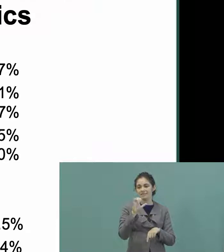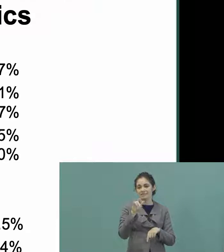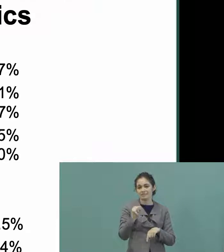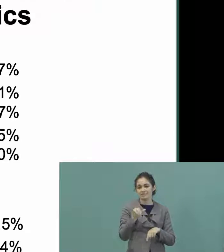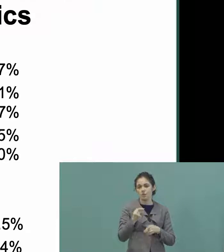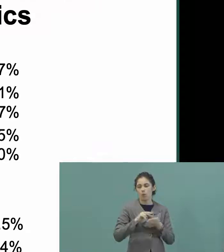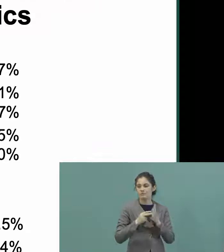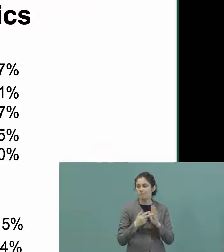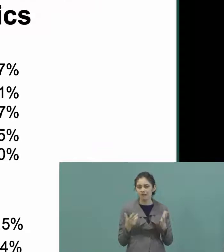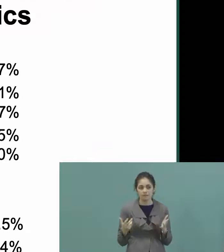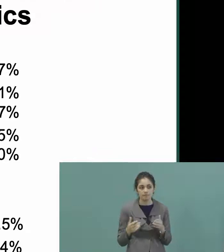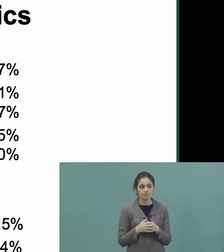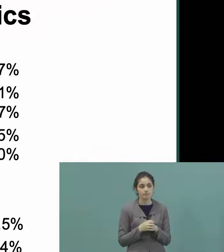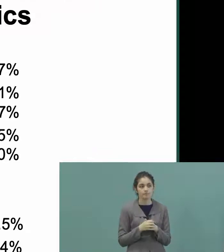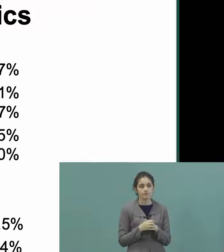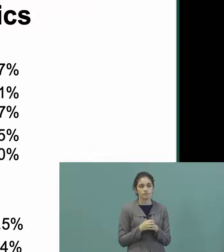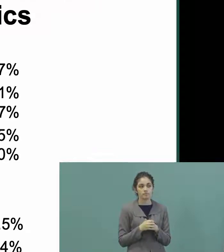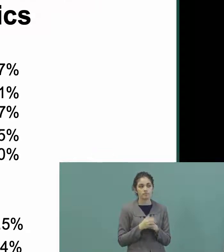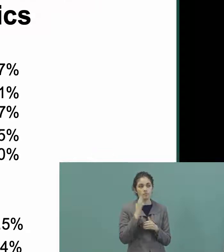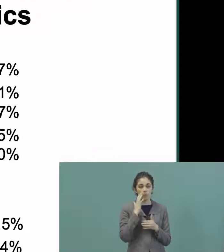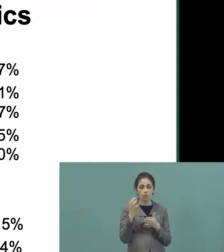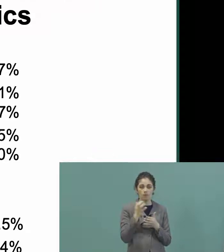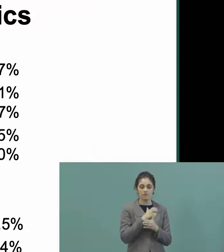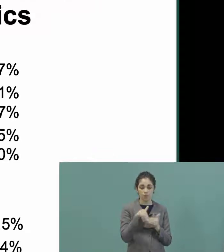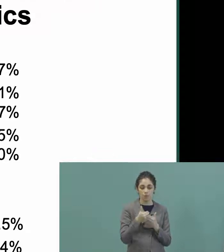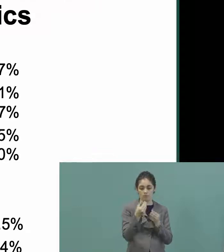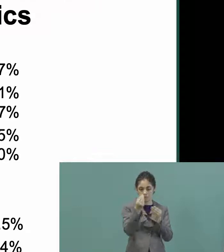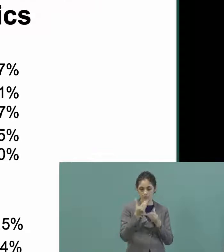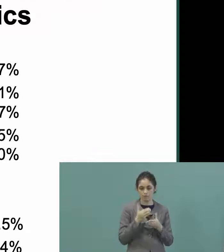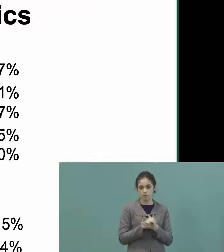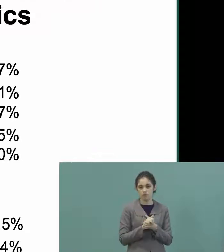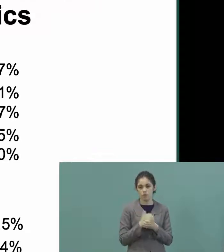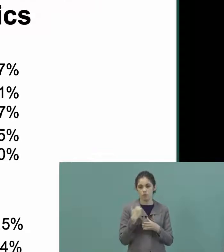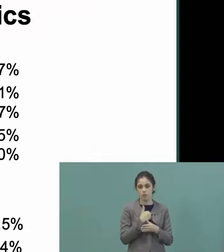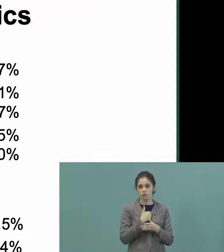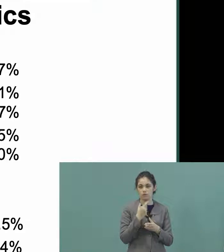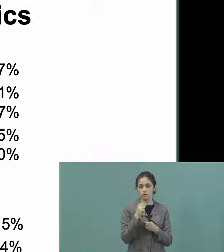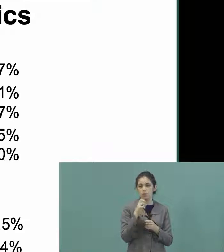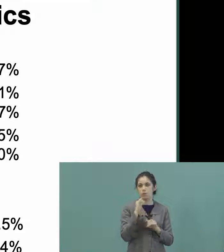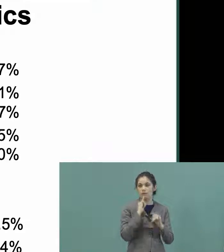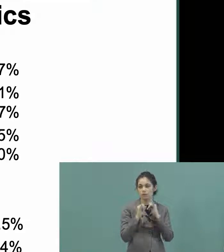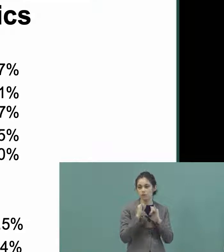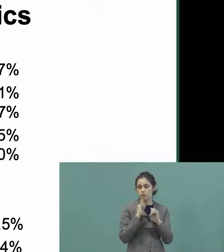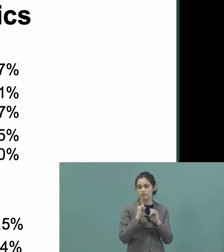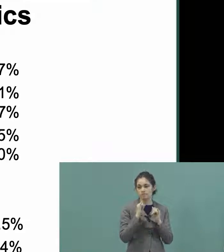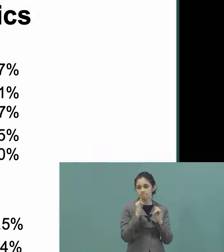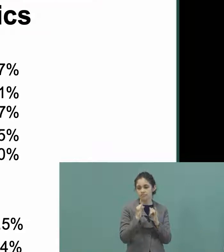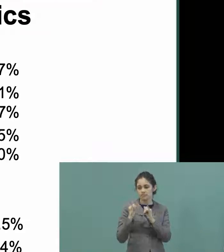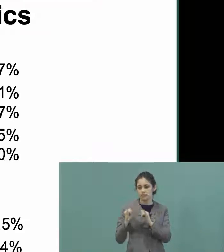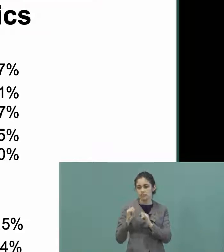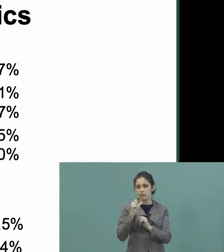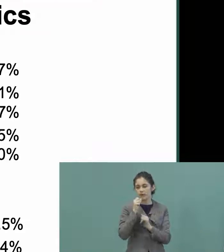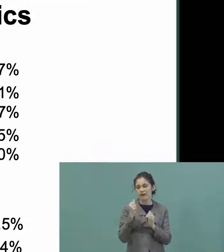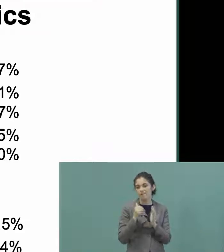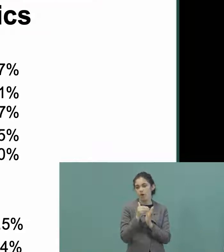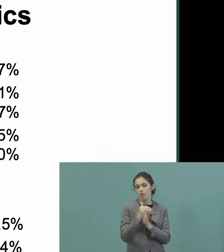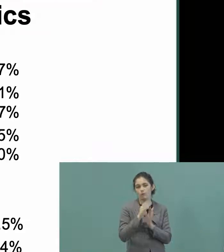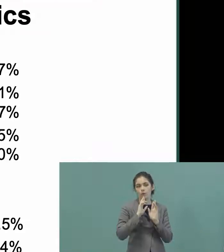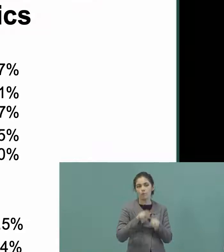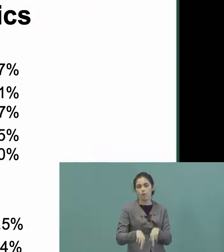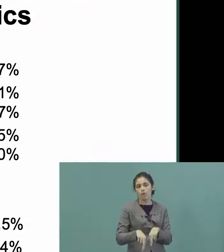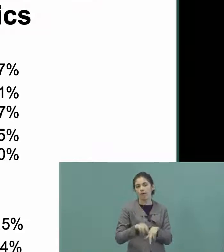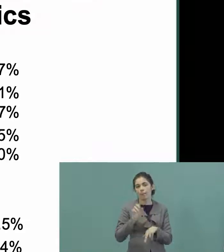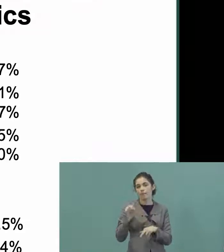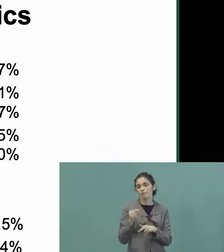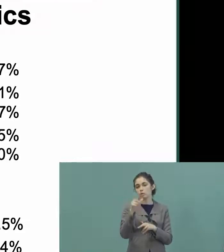what that means and gathering that information as we do the case interviews. And so we don't get that often reported on the